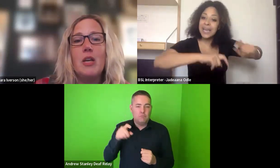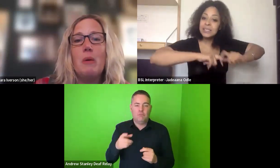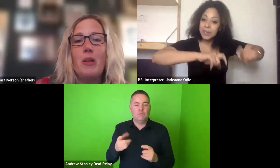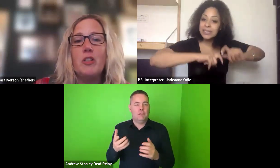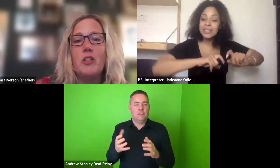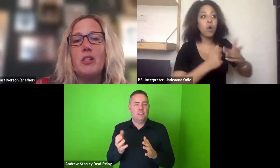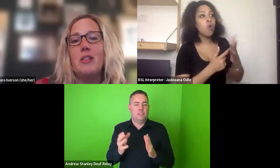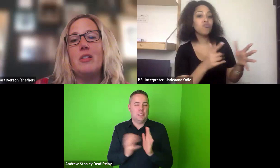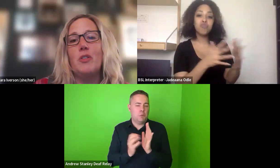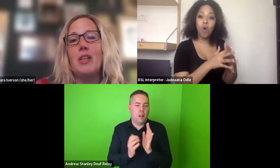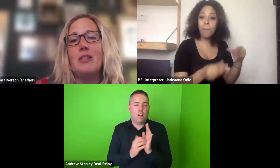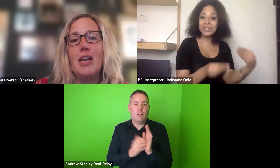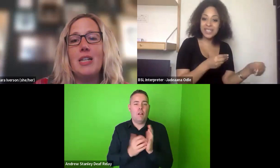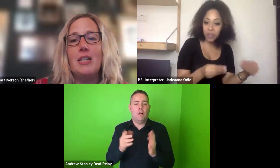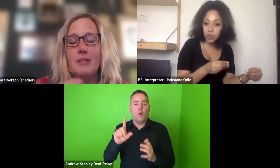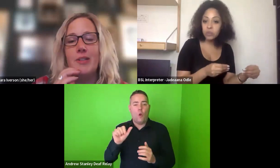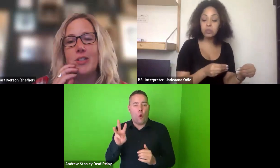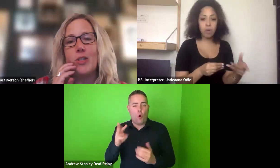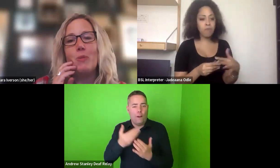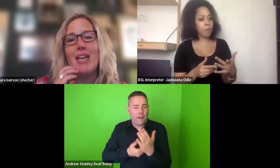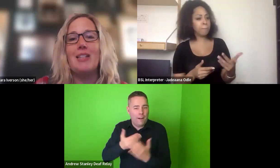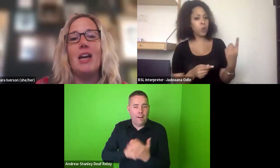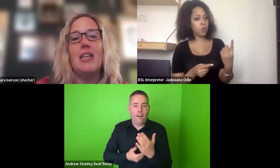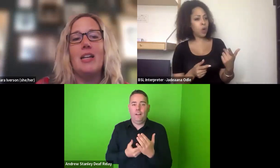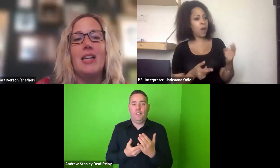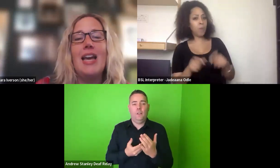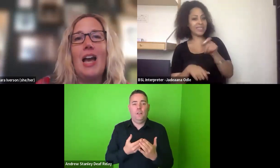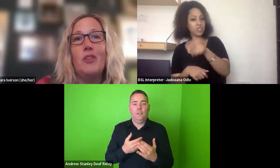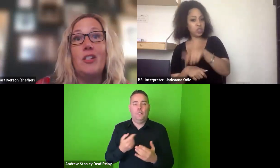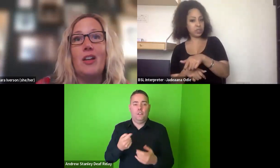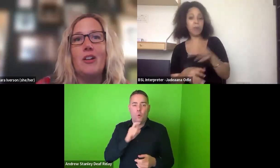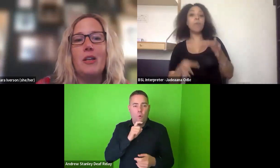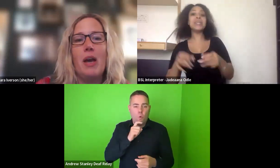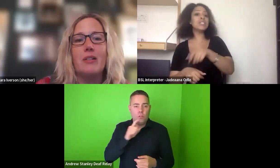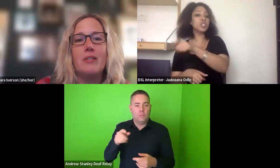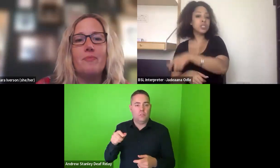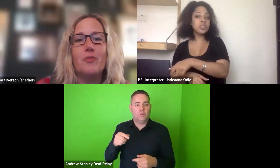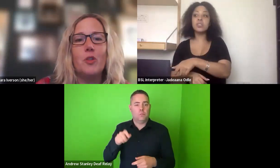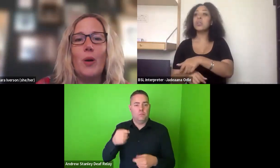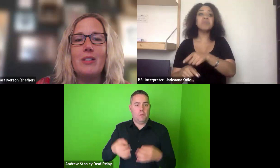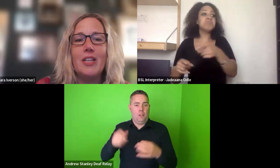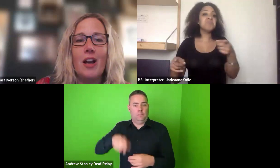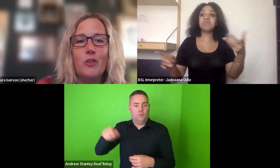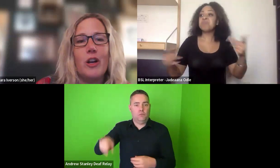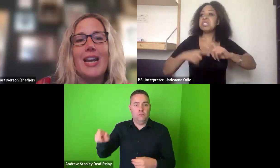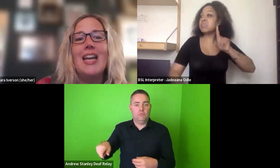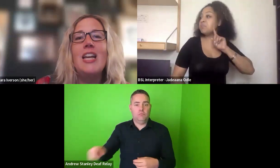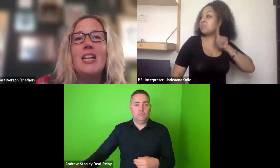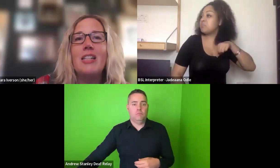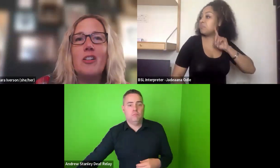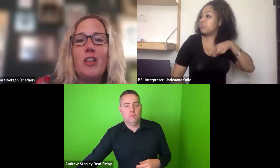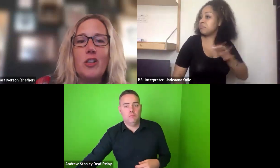materials by politicians and civil society, has not yet had the desired impact. Quite to the